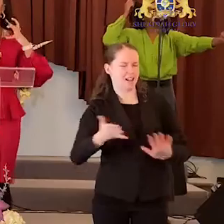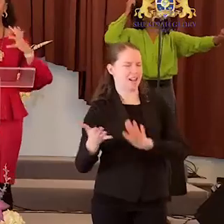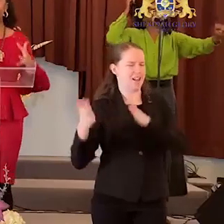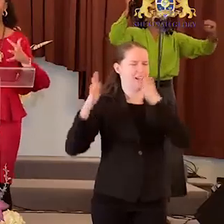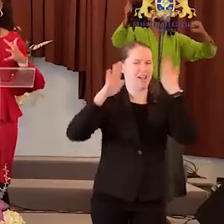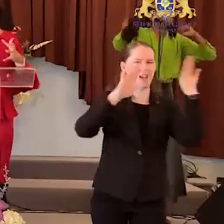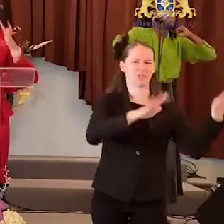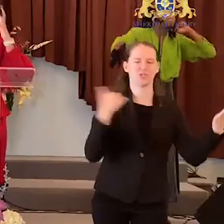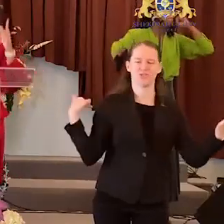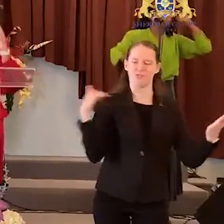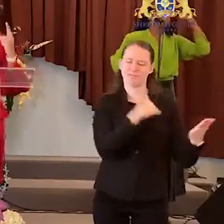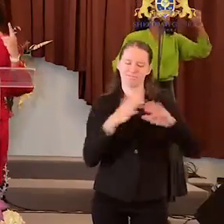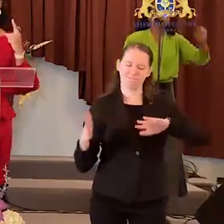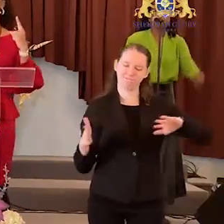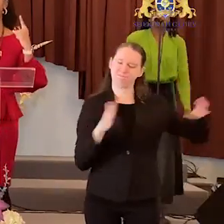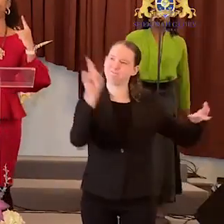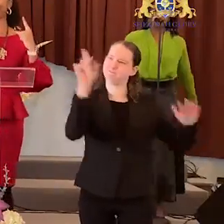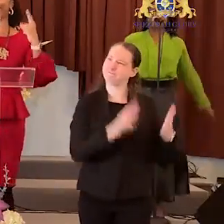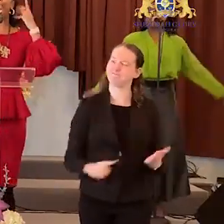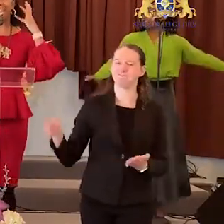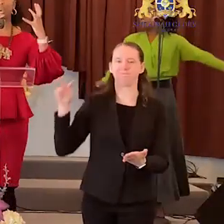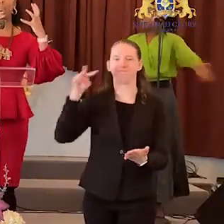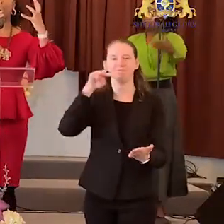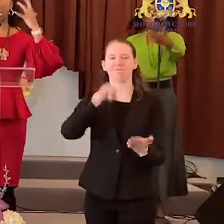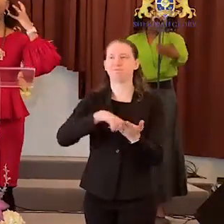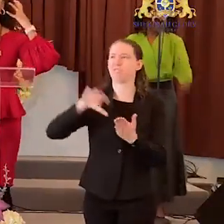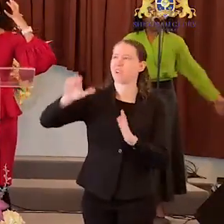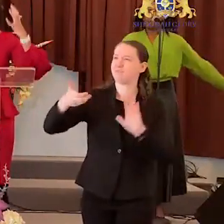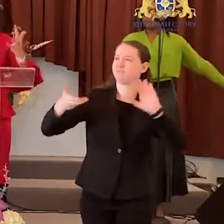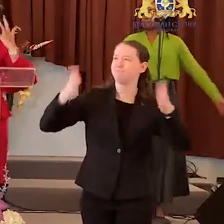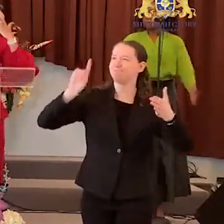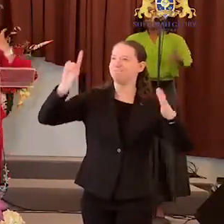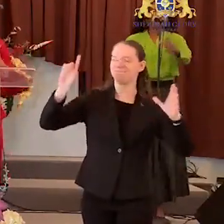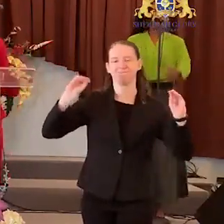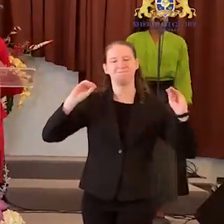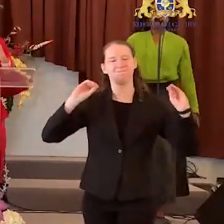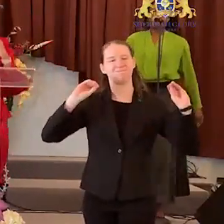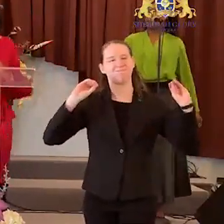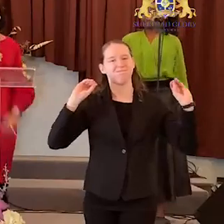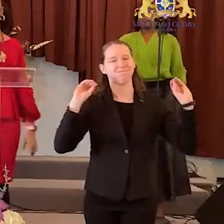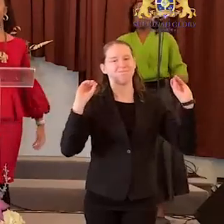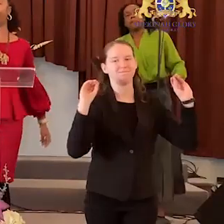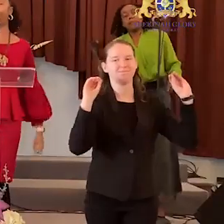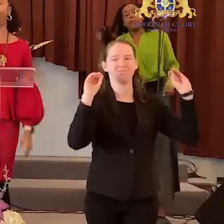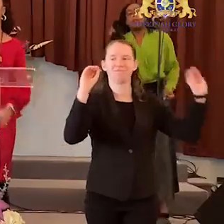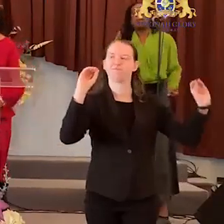Out of the ashes you rise. There's no one like you.